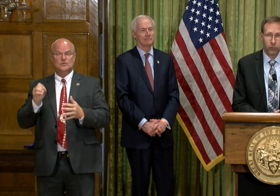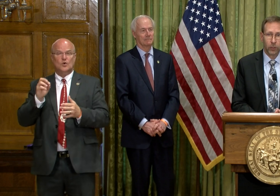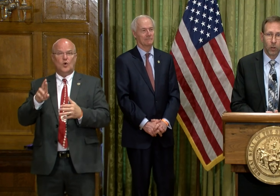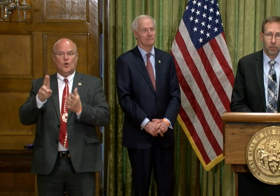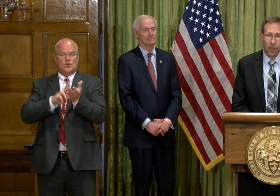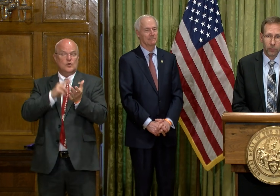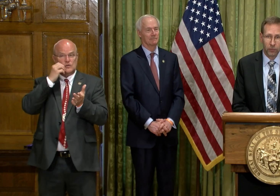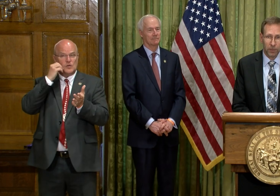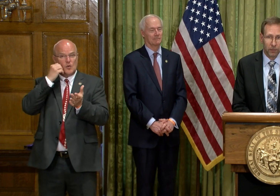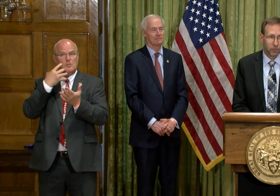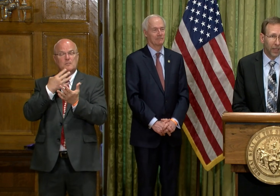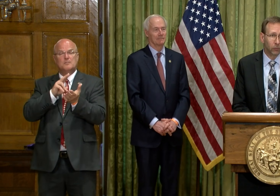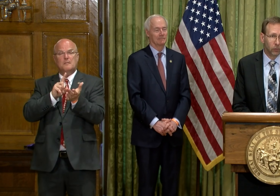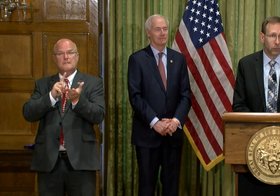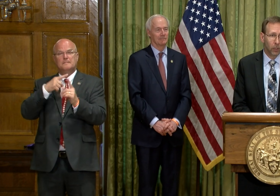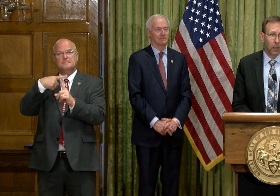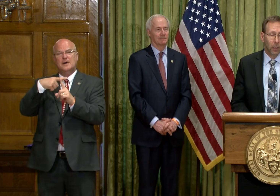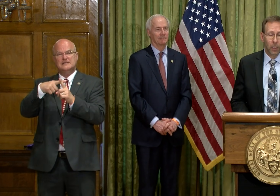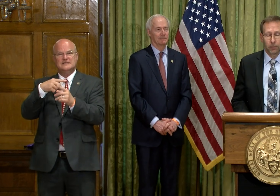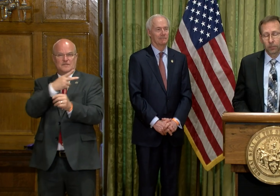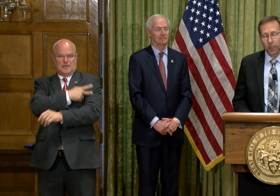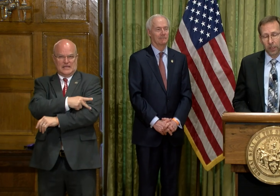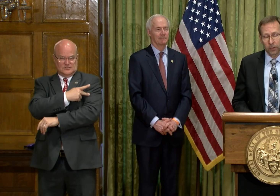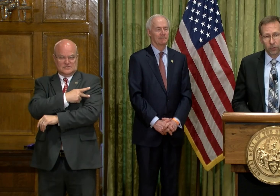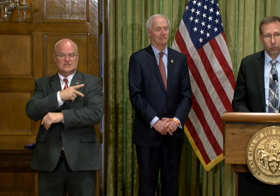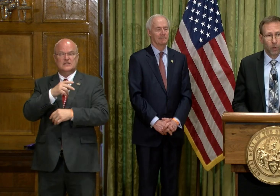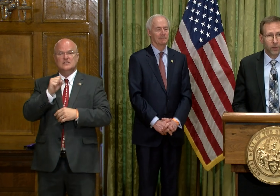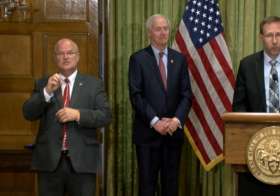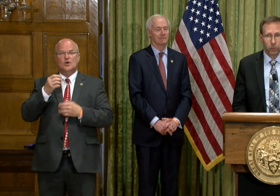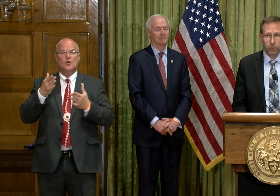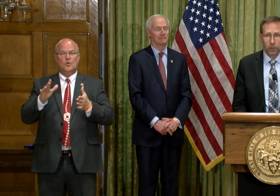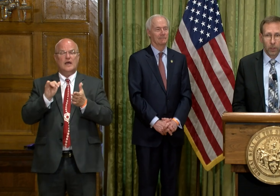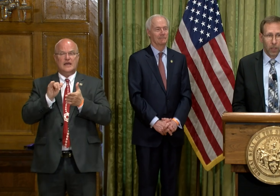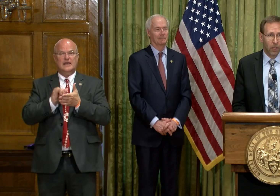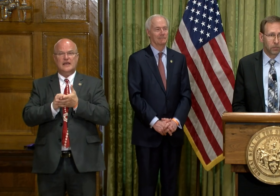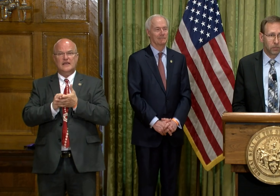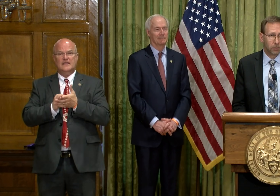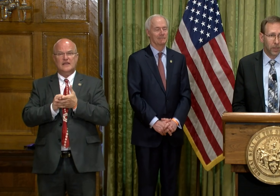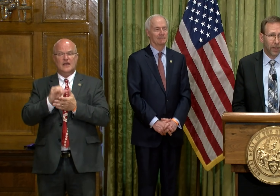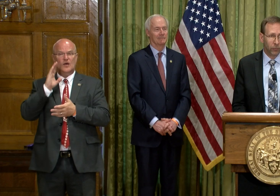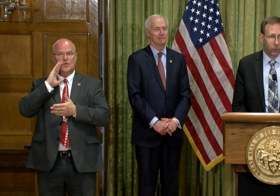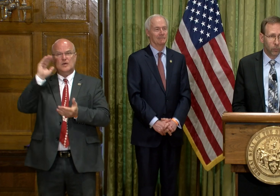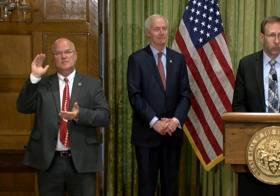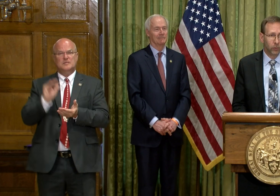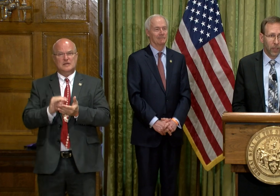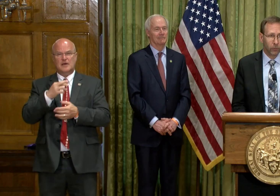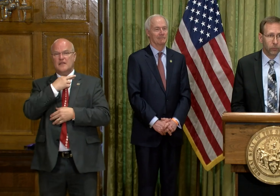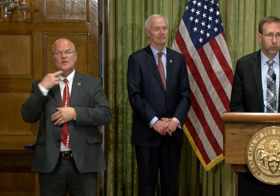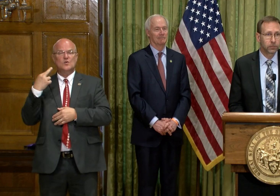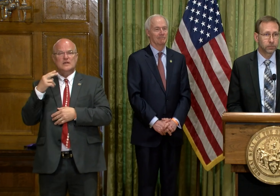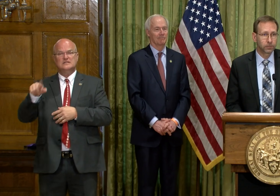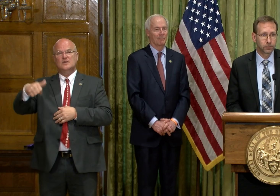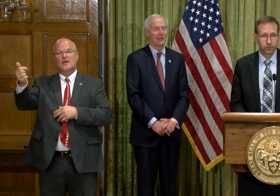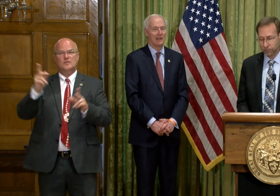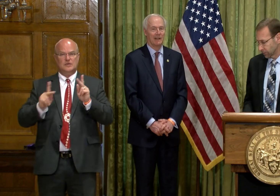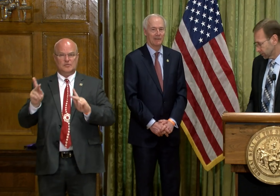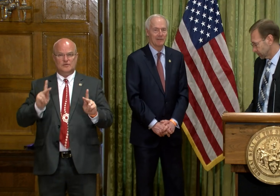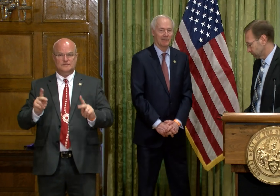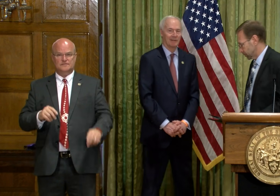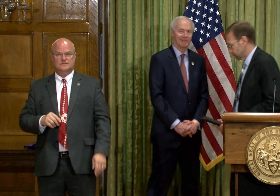it's a nursing home, positive patients, in such a way that would minimize the risk to others.